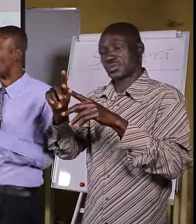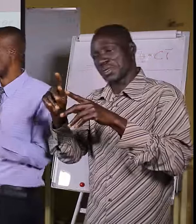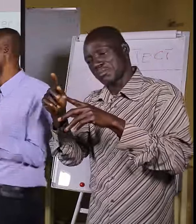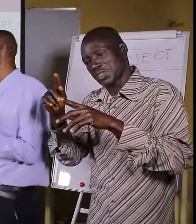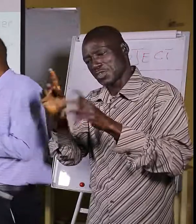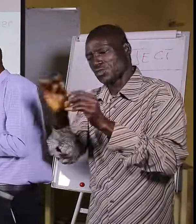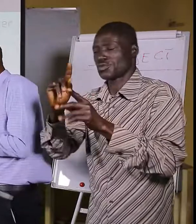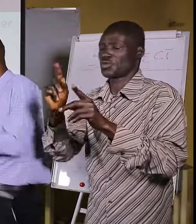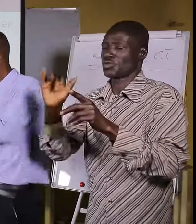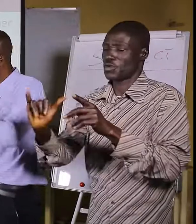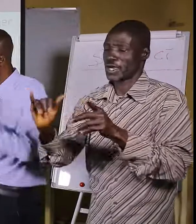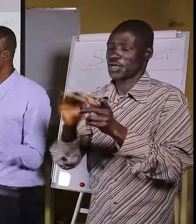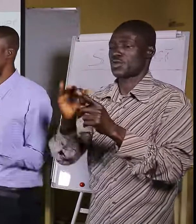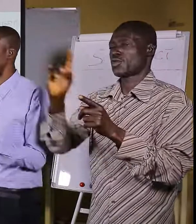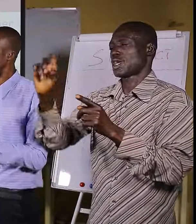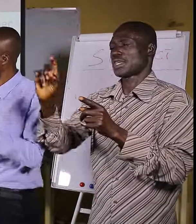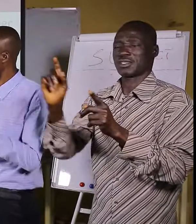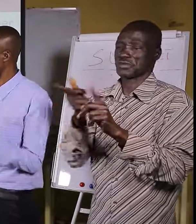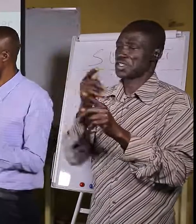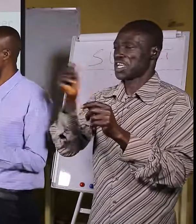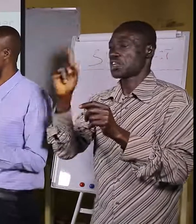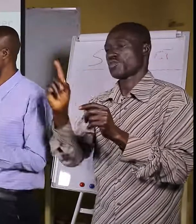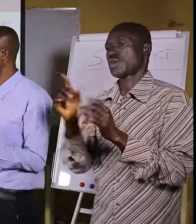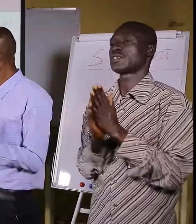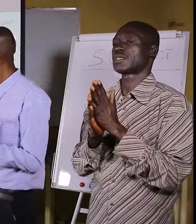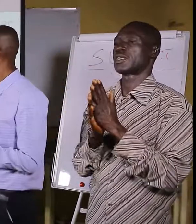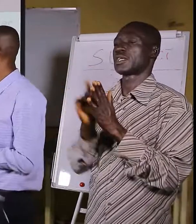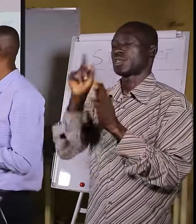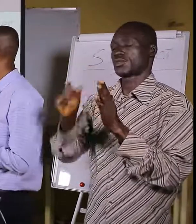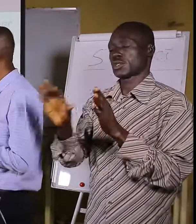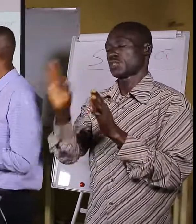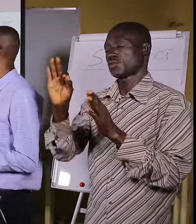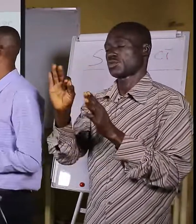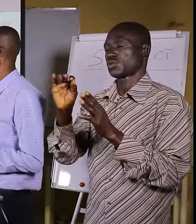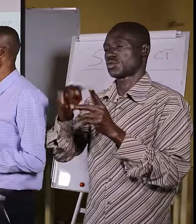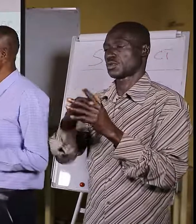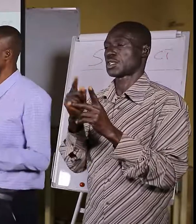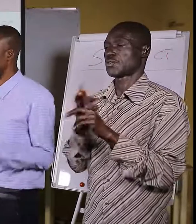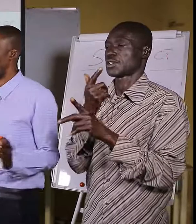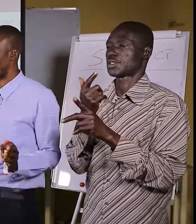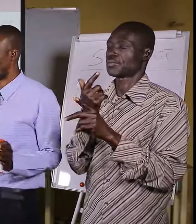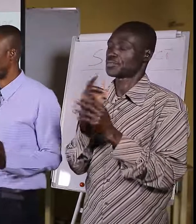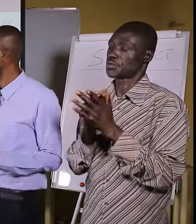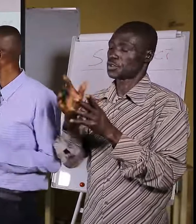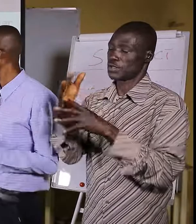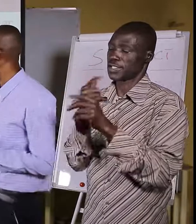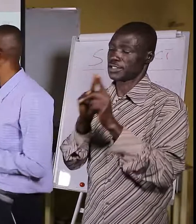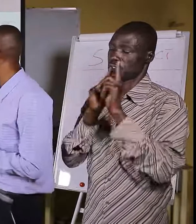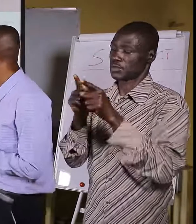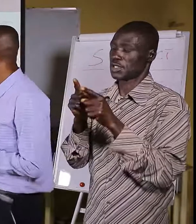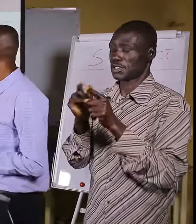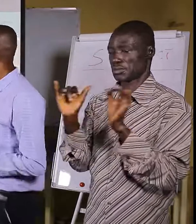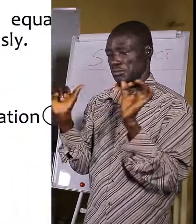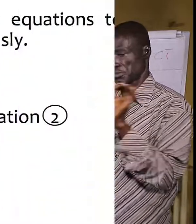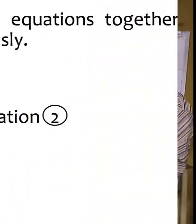first or the y first. Any one you choose, you are still arriving at the correct answer or the same answer. Now,